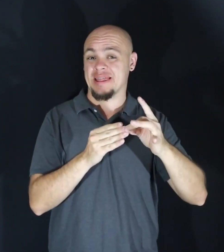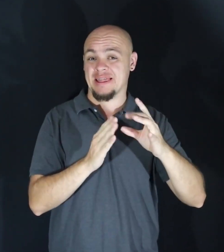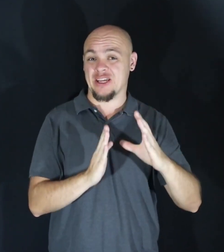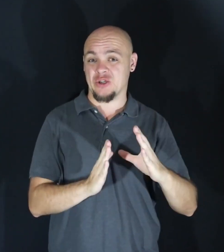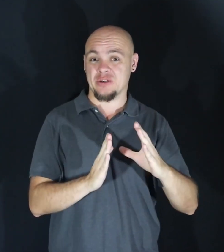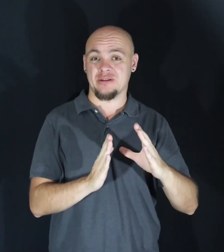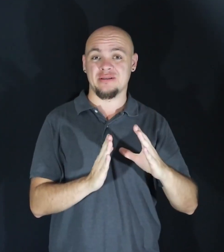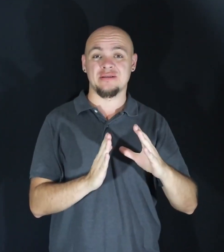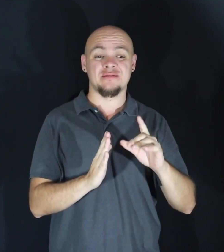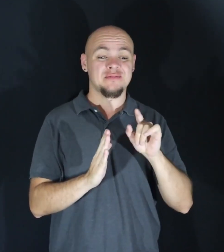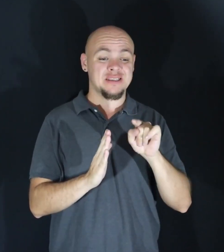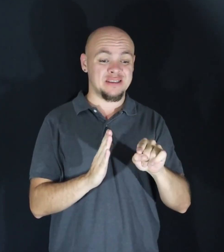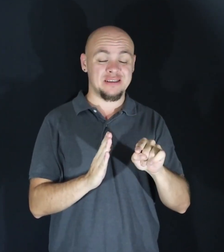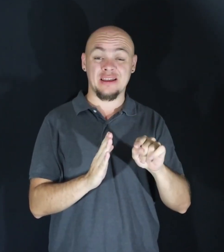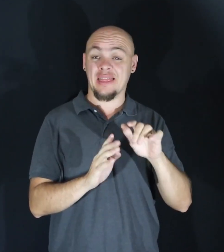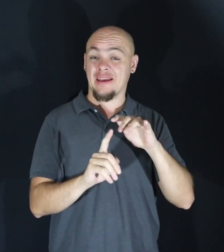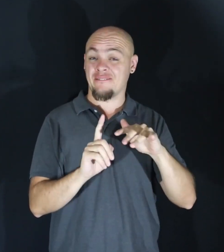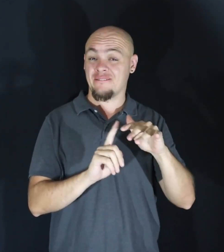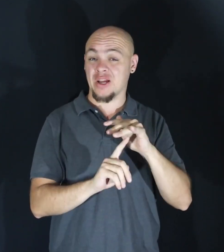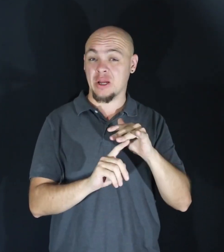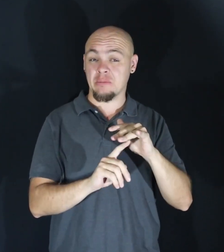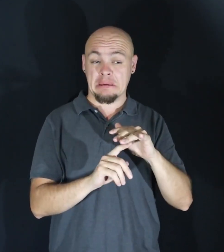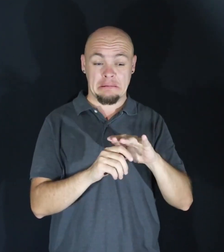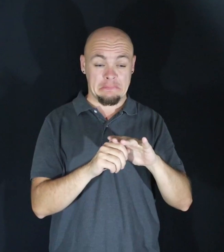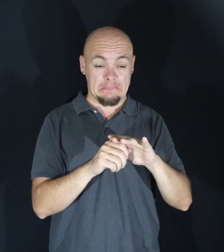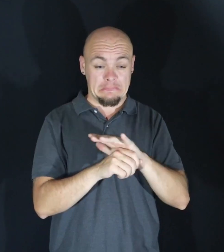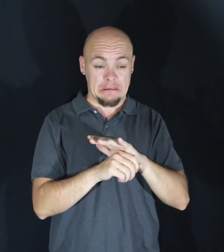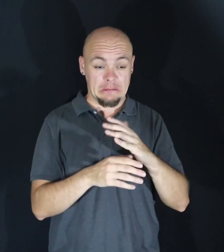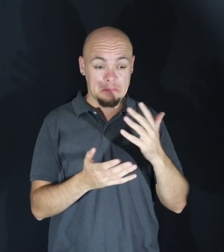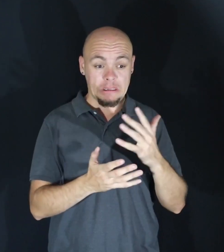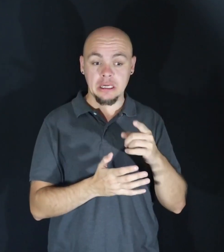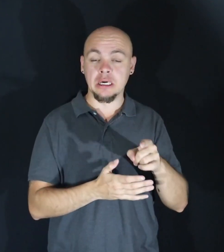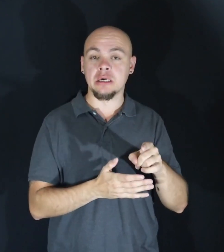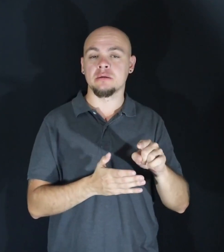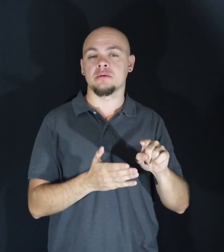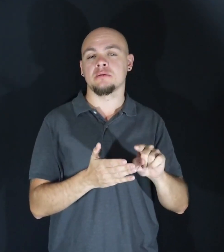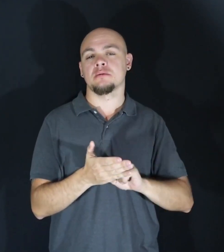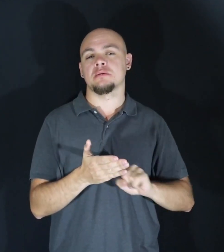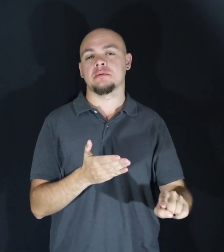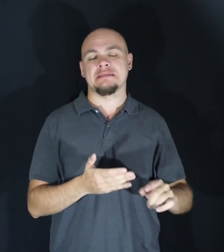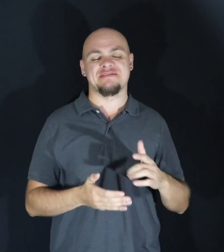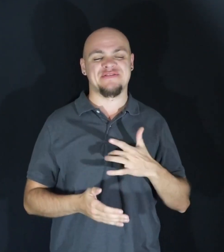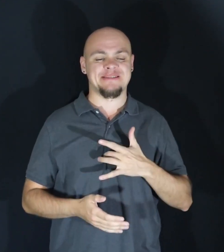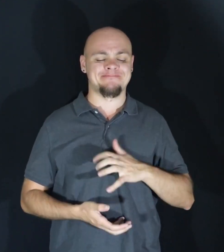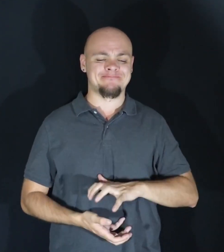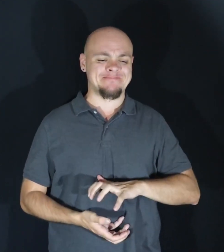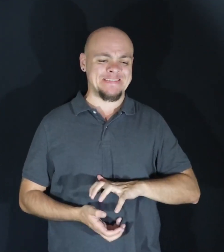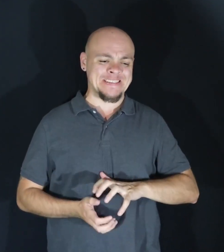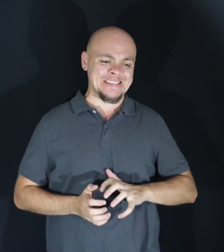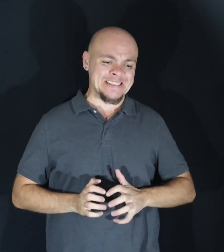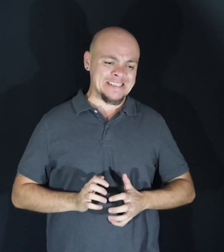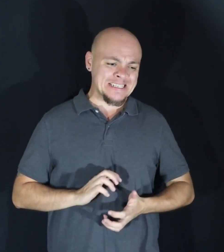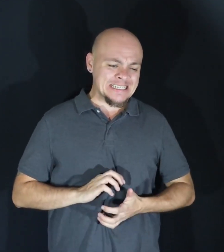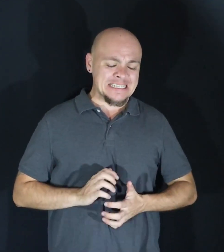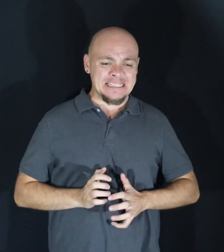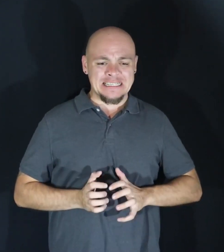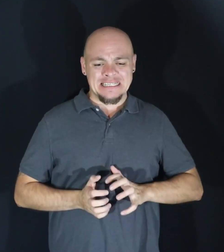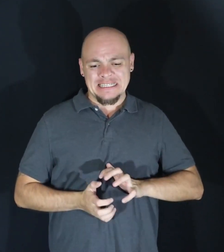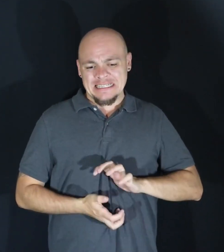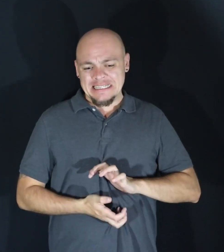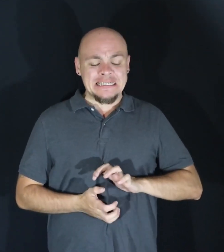with discrimination. My stomach was tied up in knots and nauseous. I could hardly breathe.